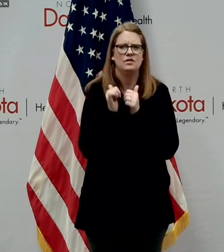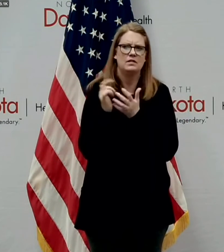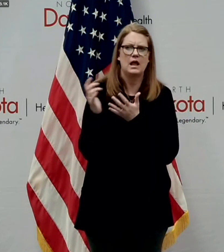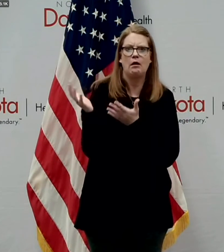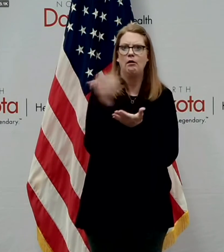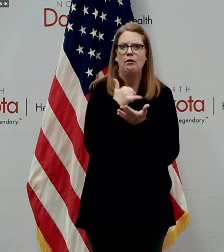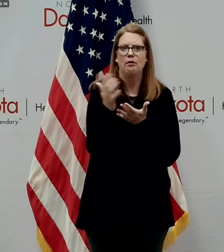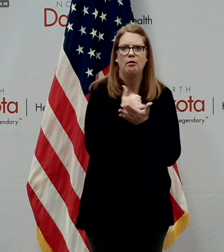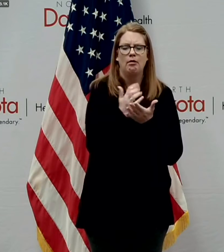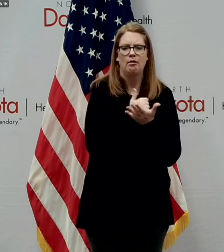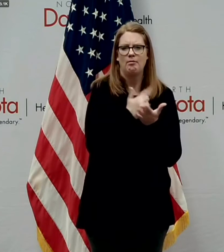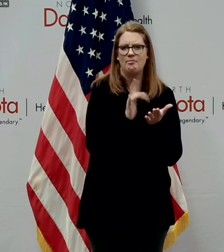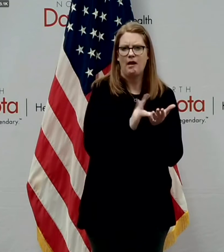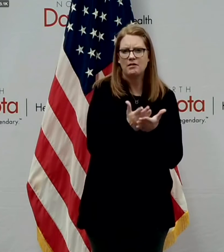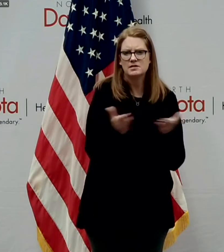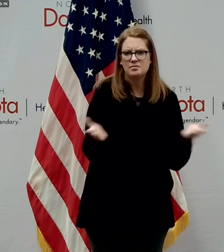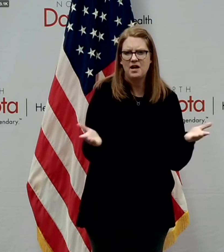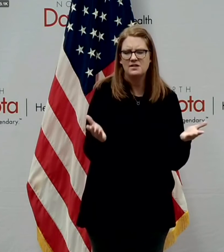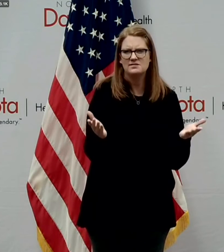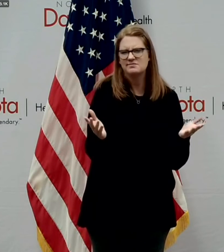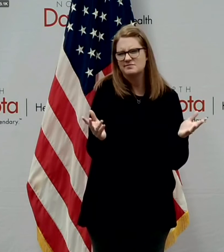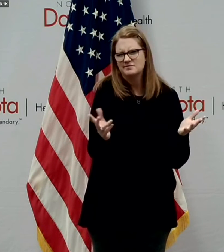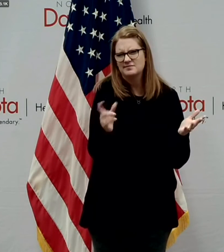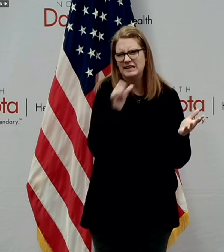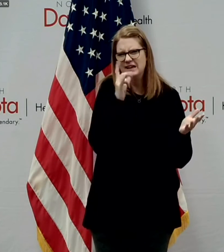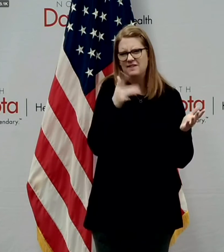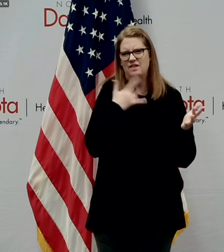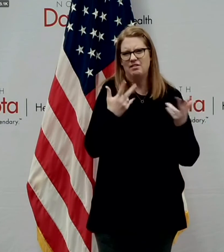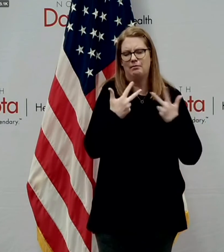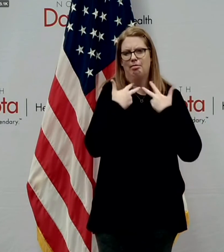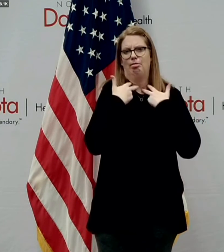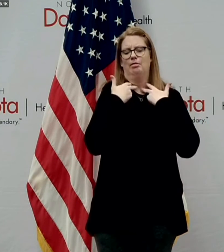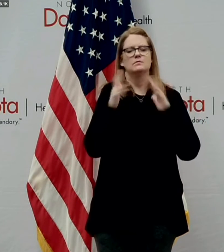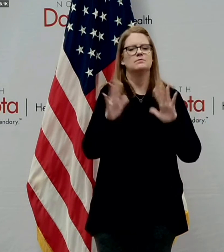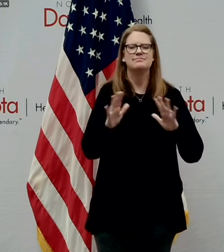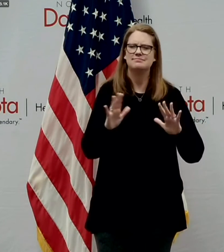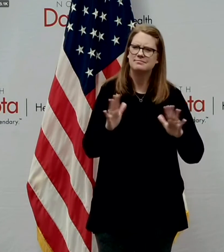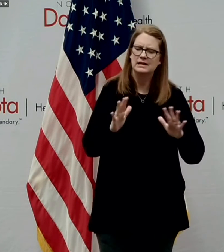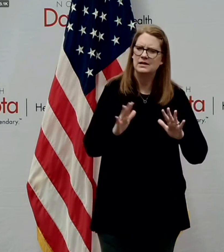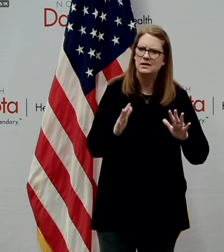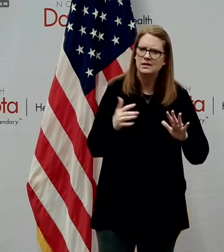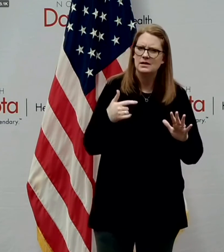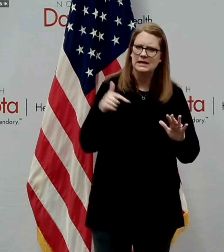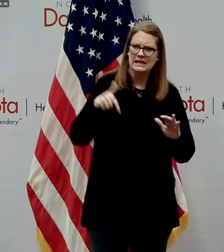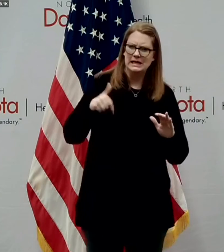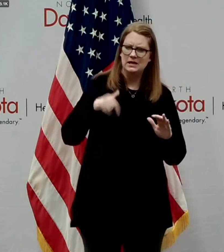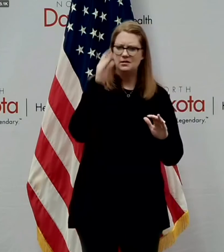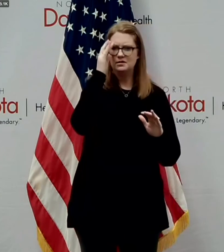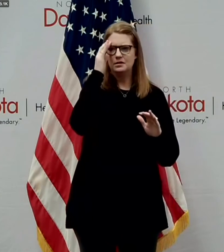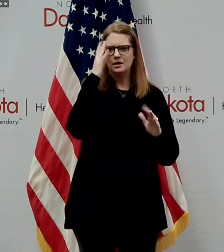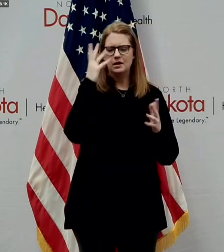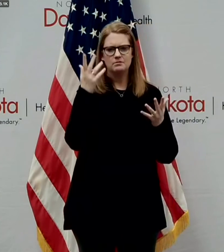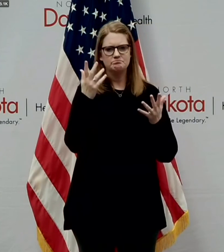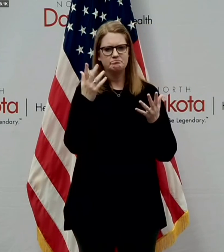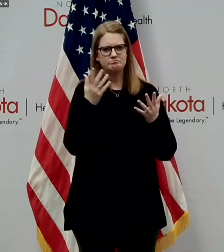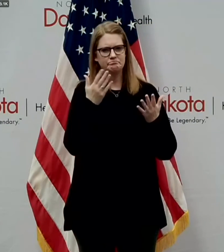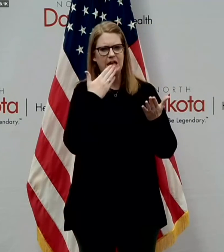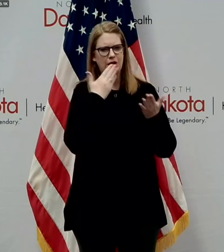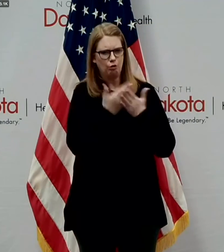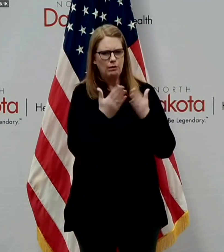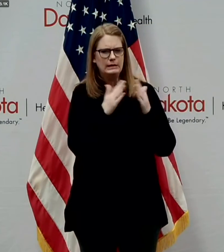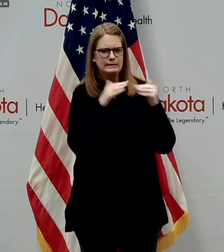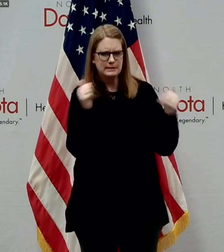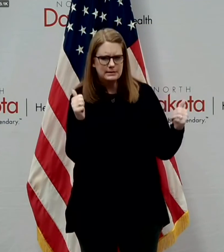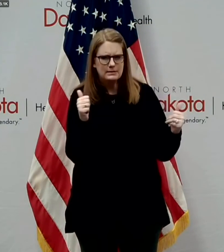supplies. We had great providers here that had systems that were doing their